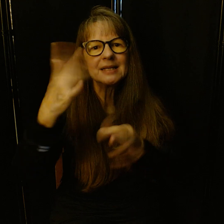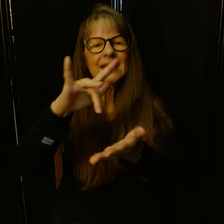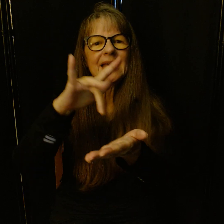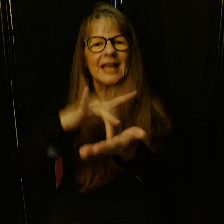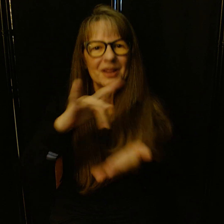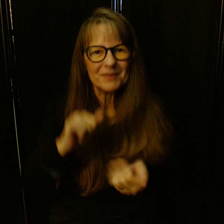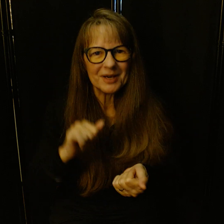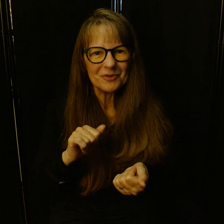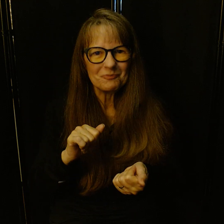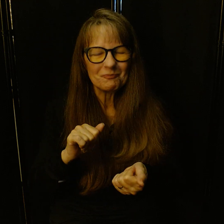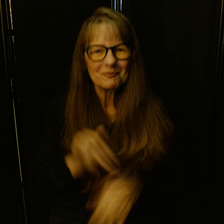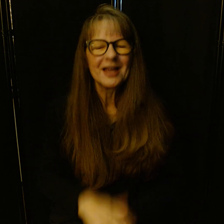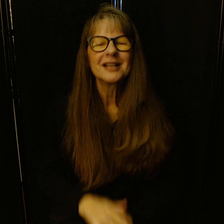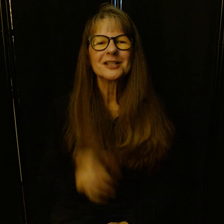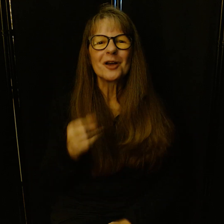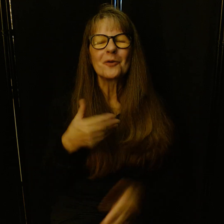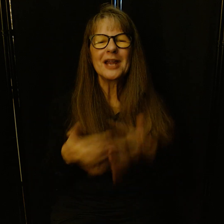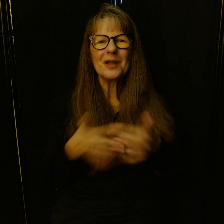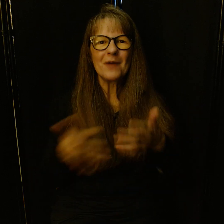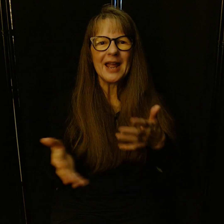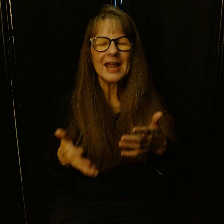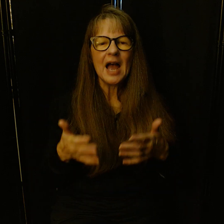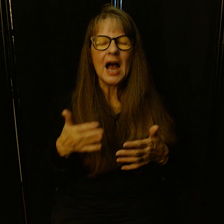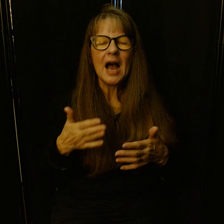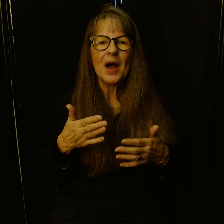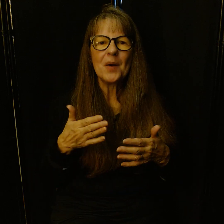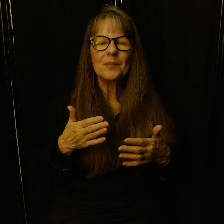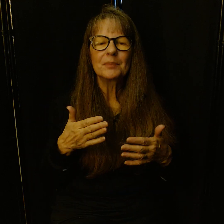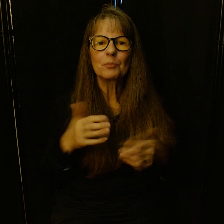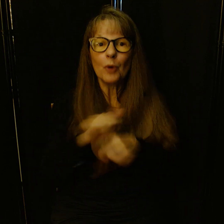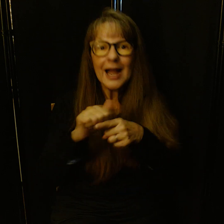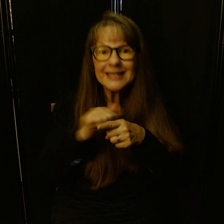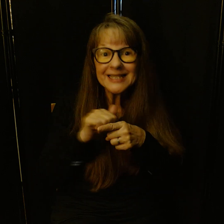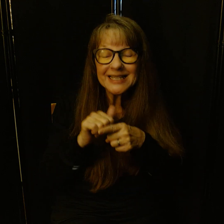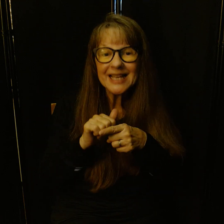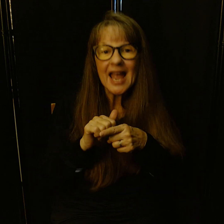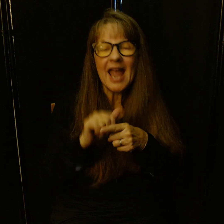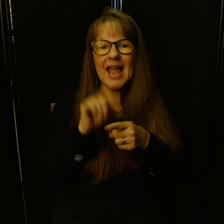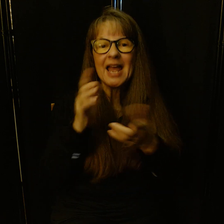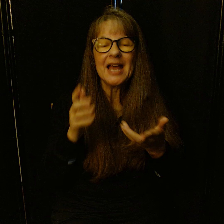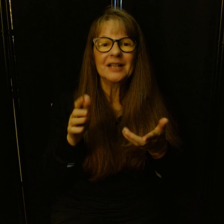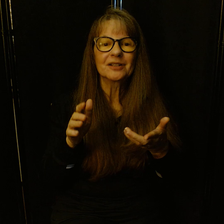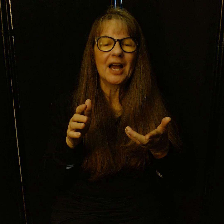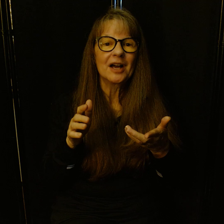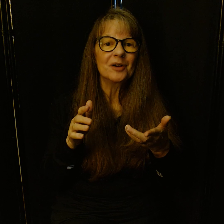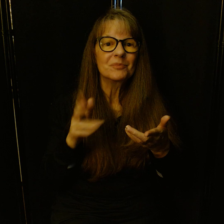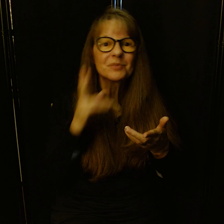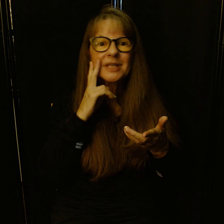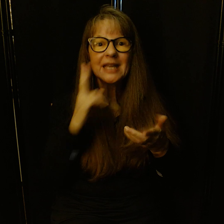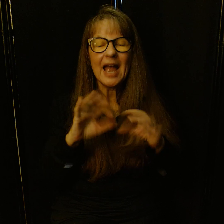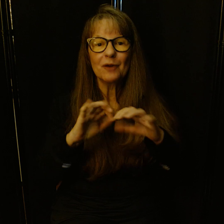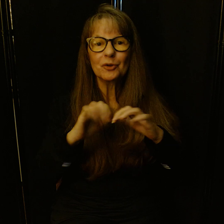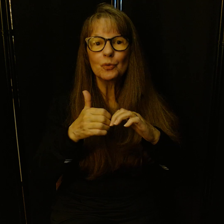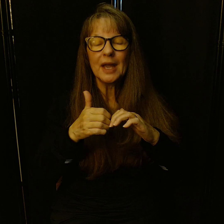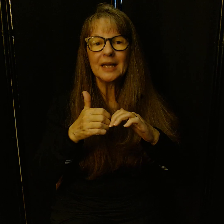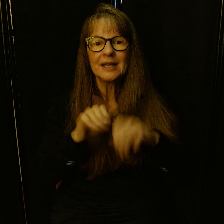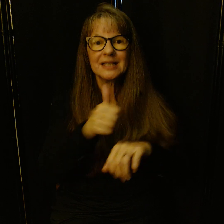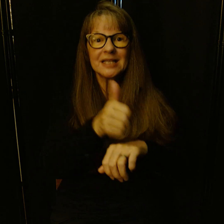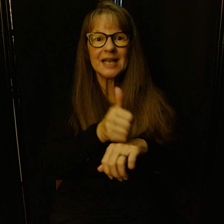in the middle. So anyway, practice and see how you can set up